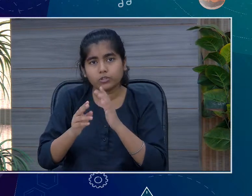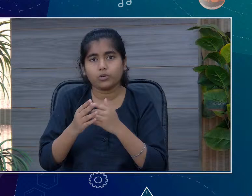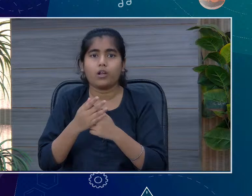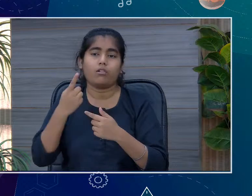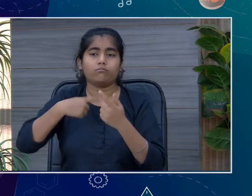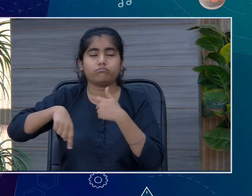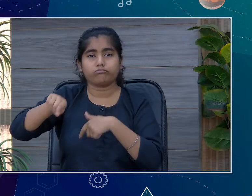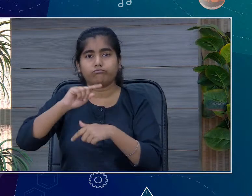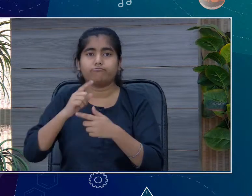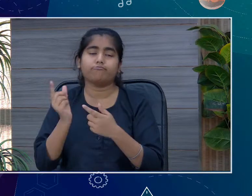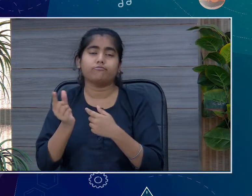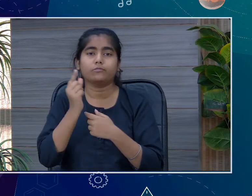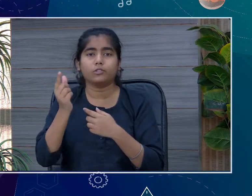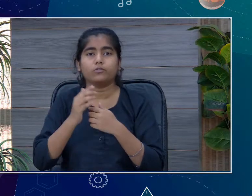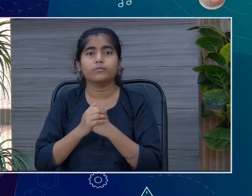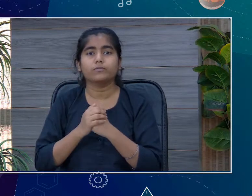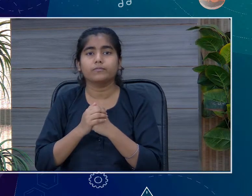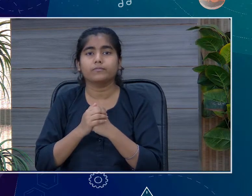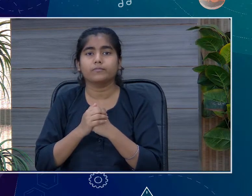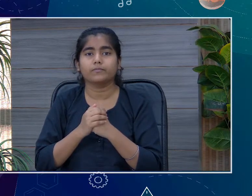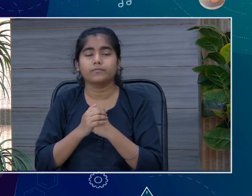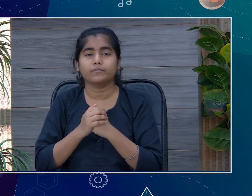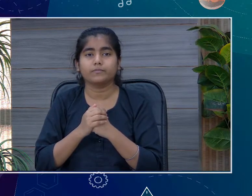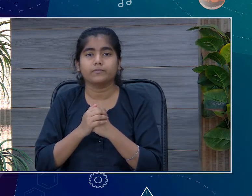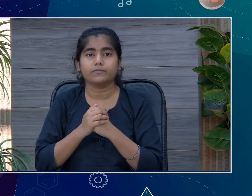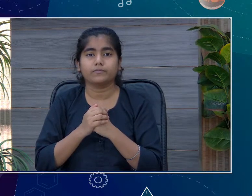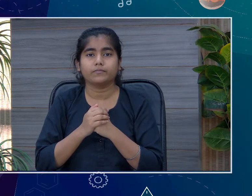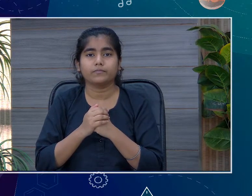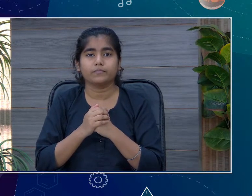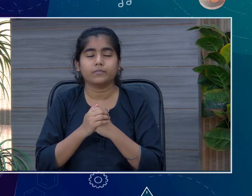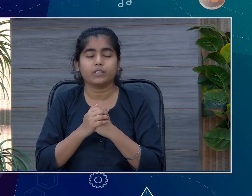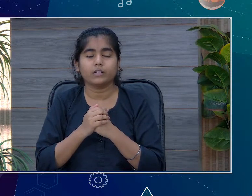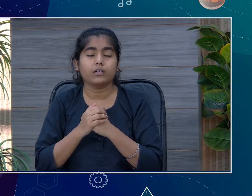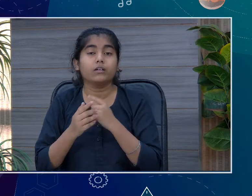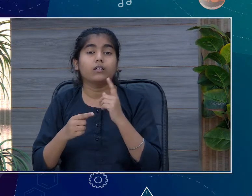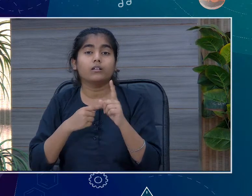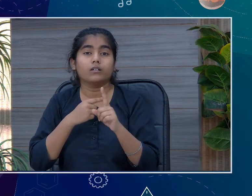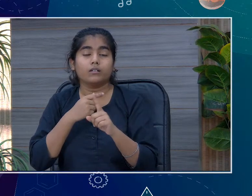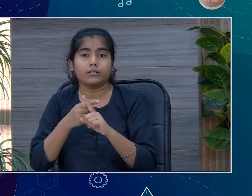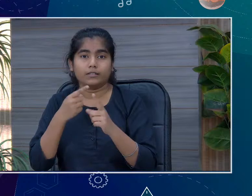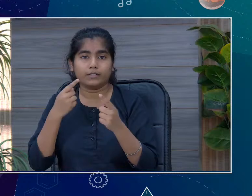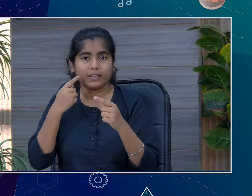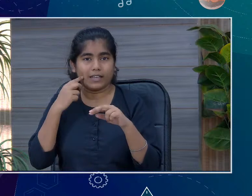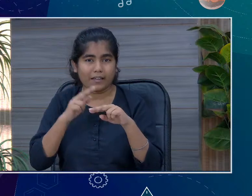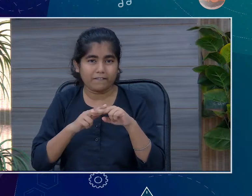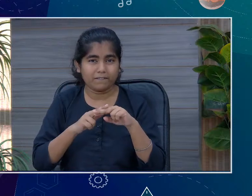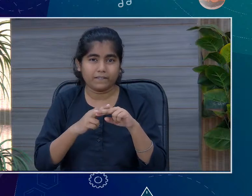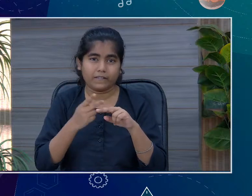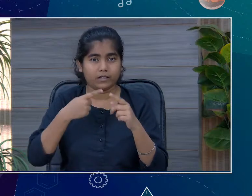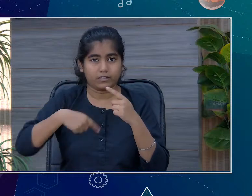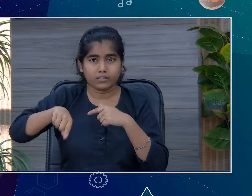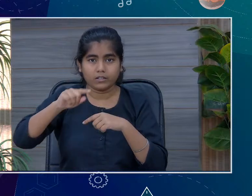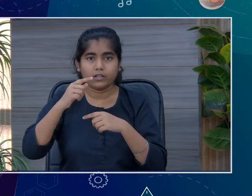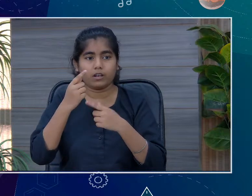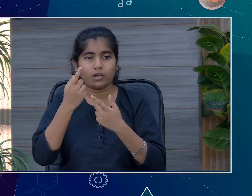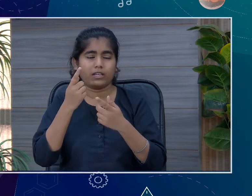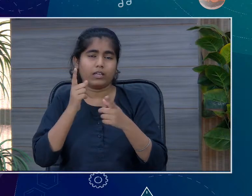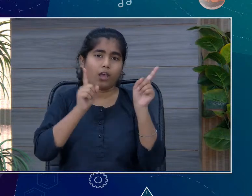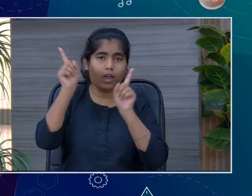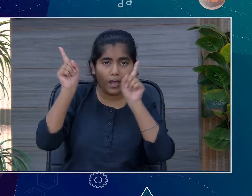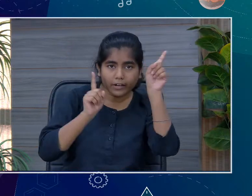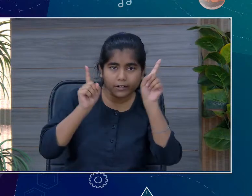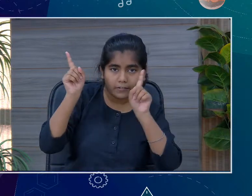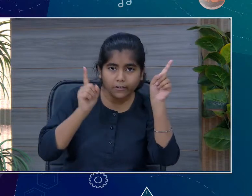like to communicate. And any form of communication evolves, be it a gestural form or